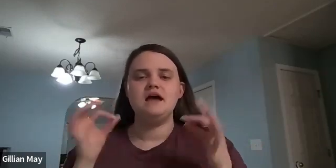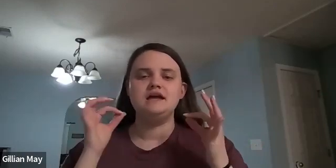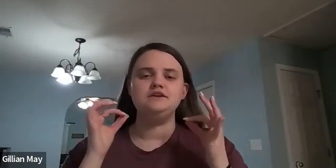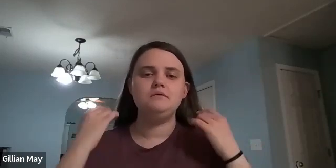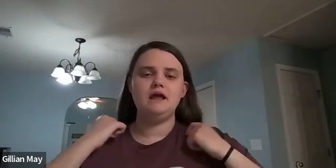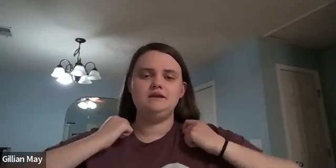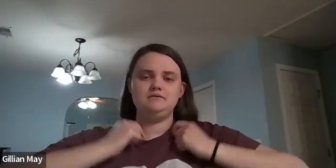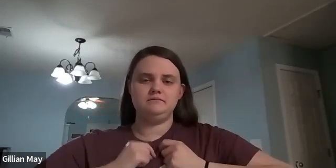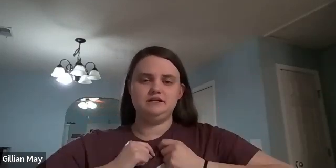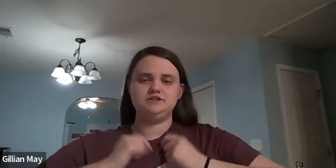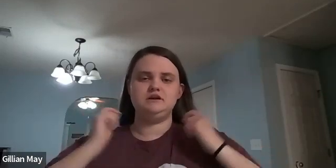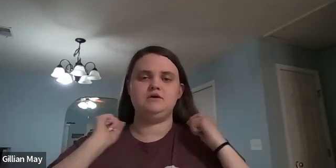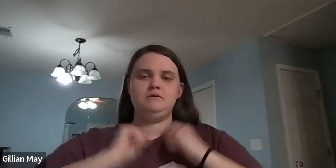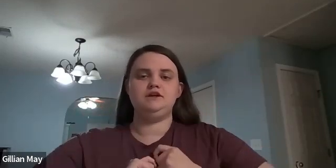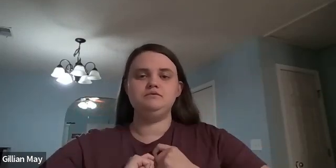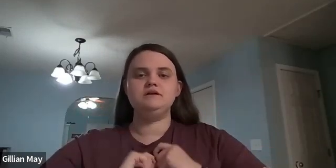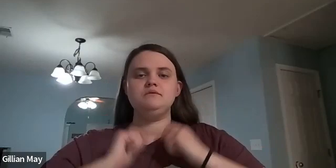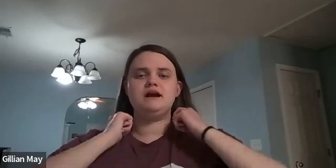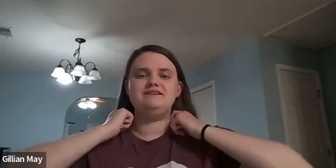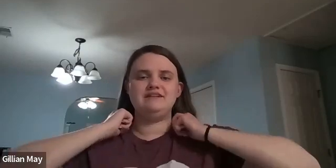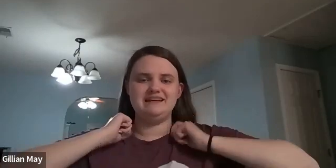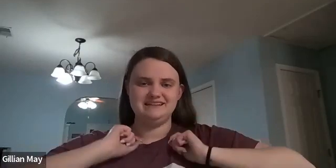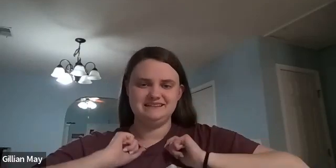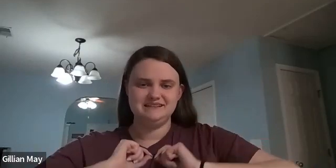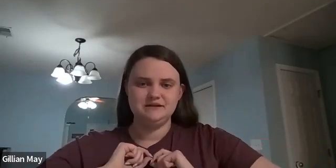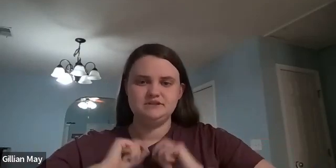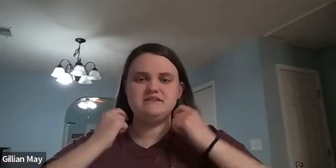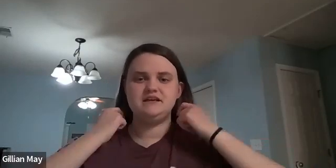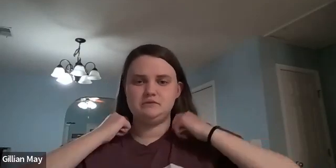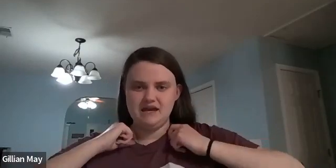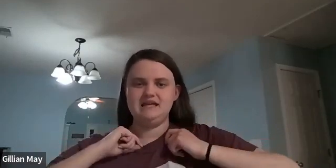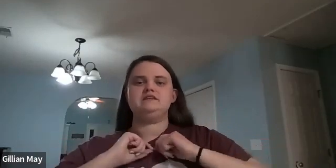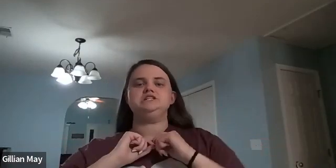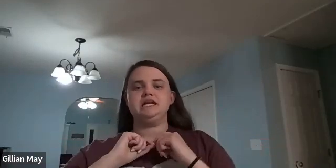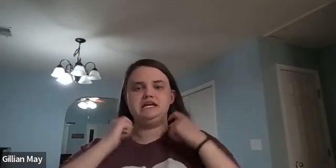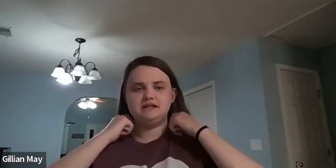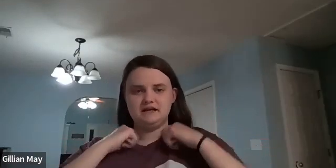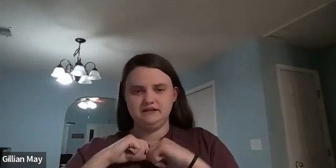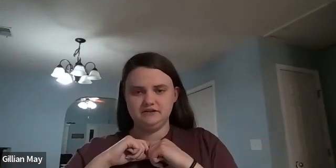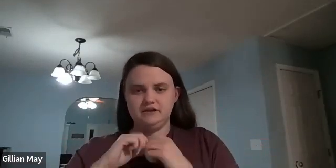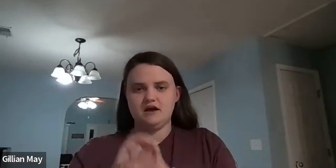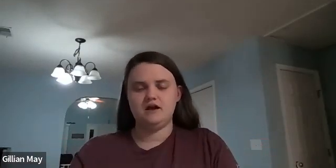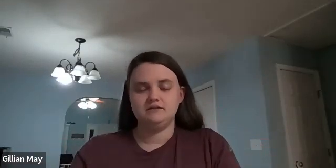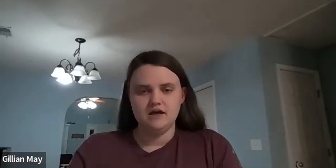And you don't, and make sure you're not going, like, you really want to kind of like pretend like you're making the chain kind of deal. Yeah.